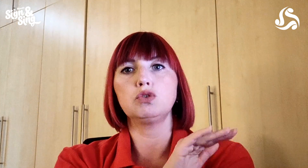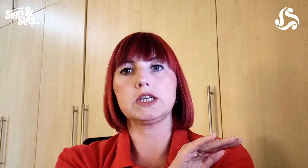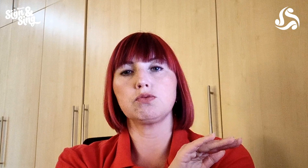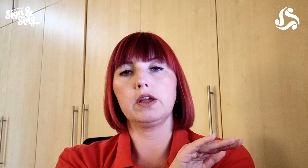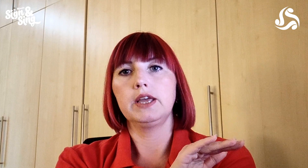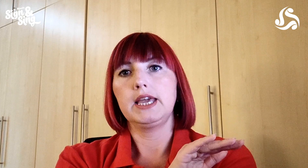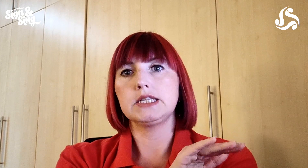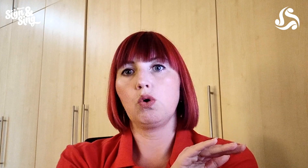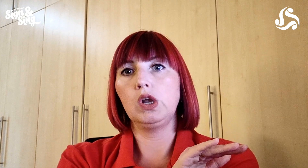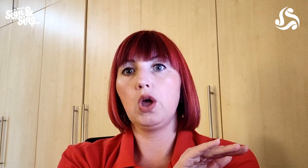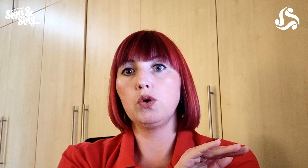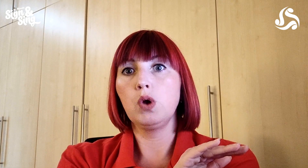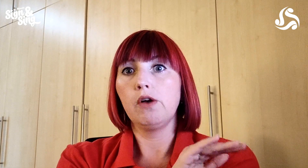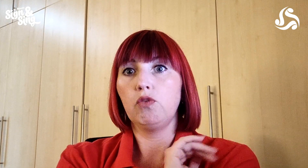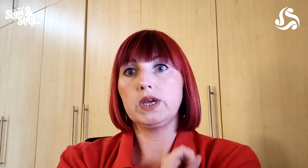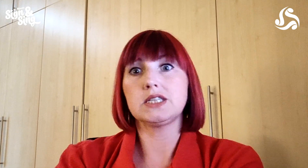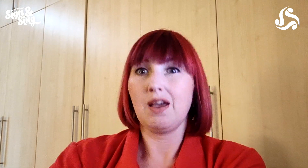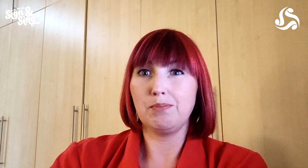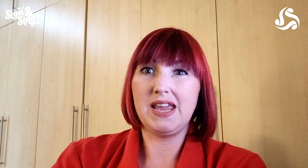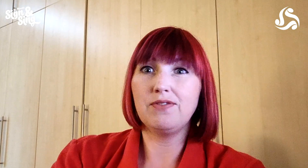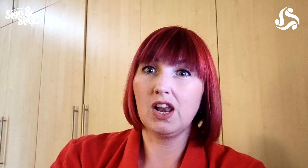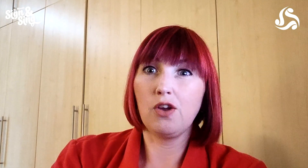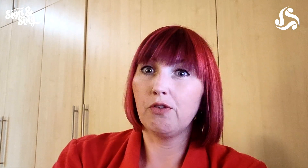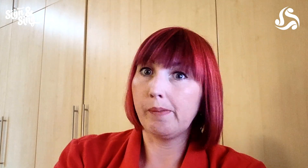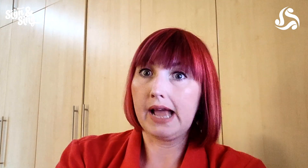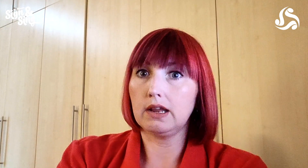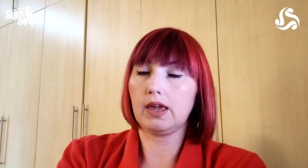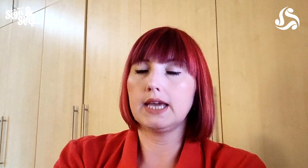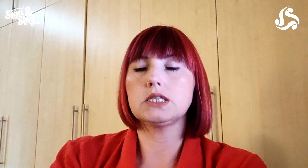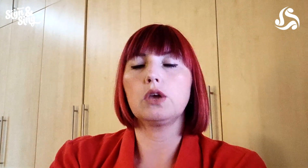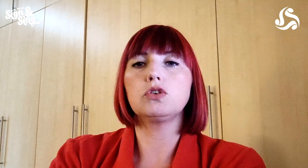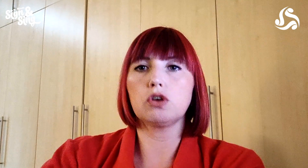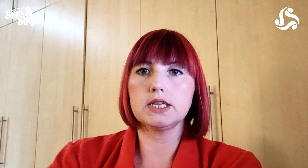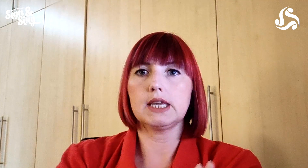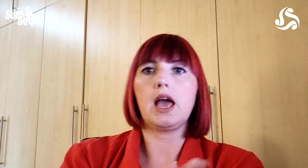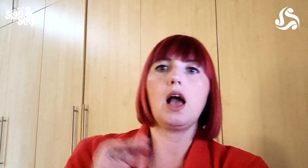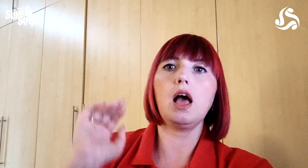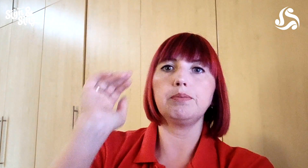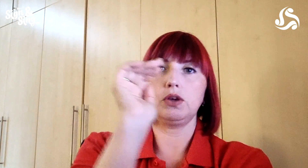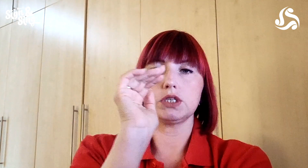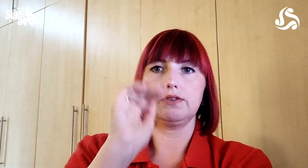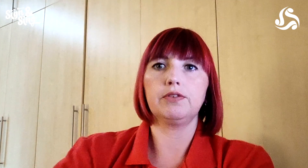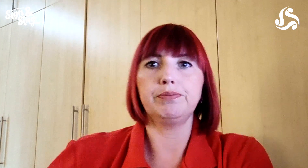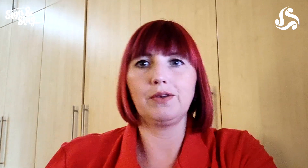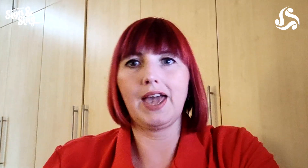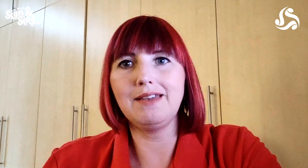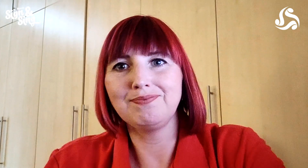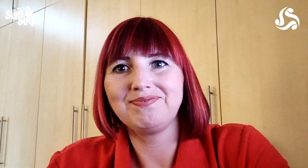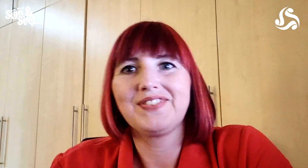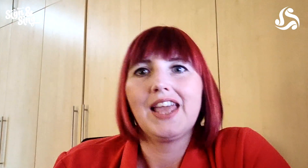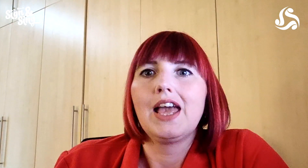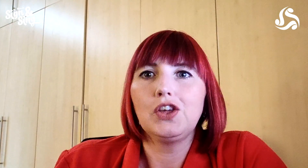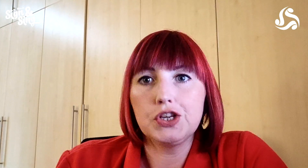as George Ezra. He's got a low voice, even low for a man, okay? So try and sing it up the octave,